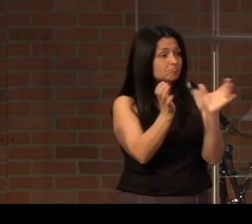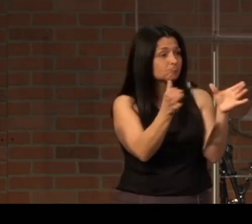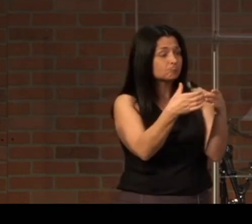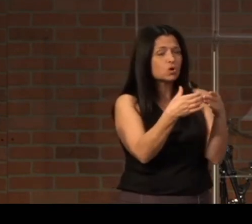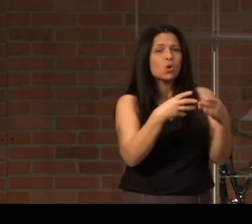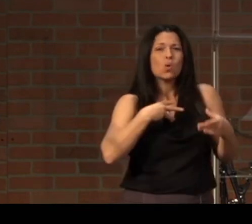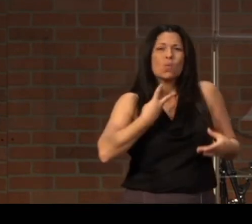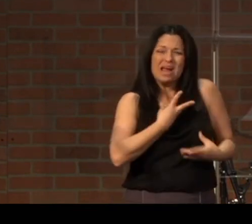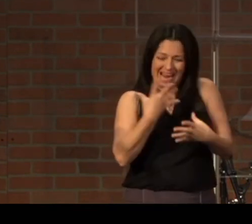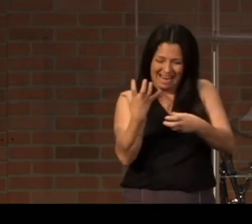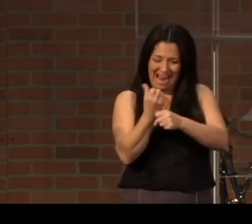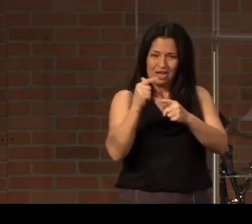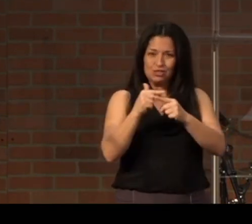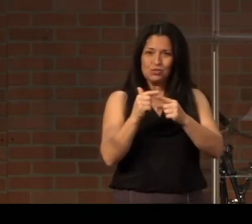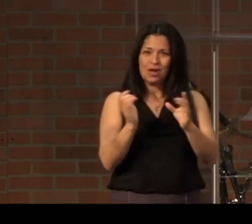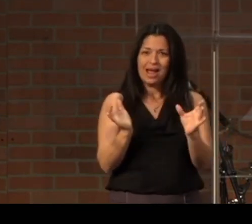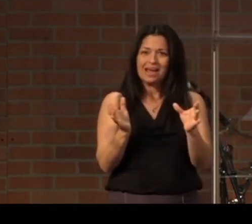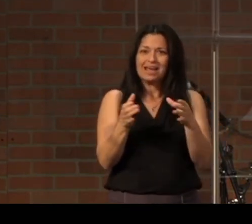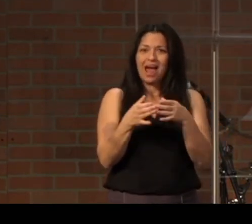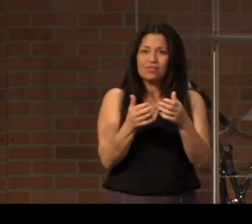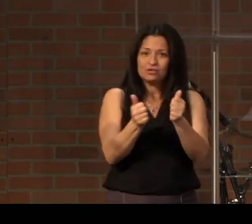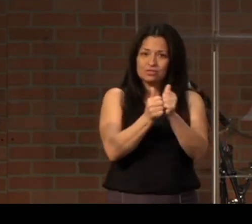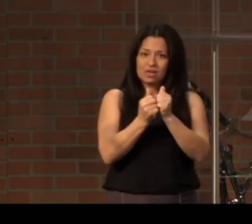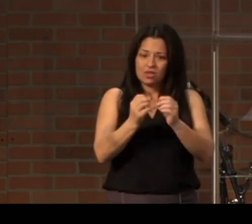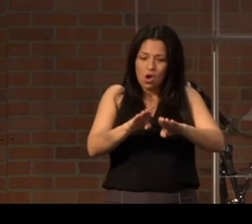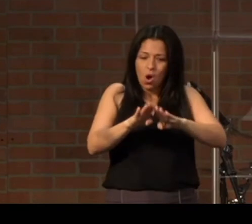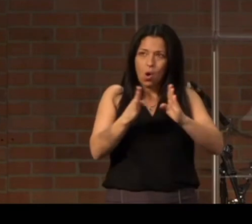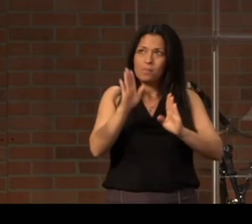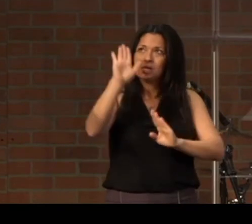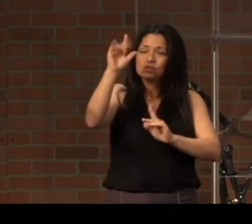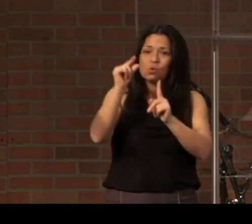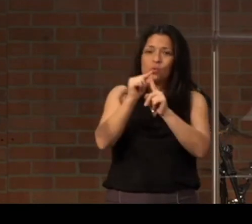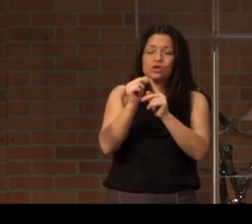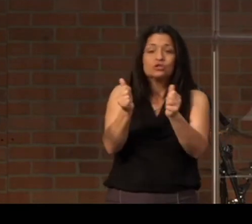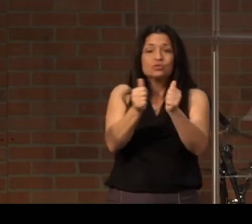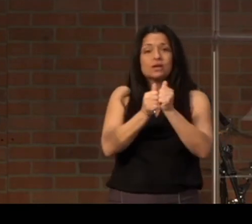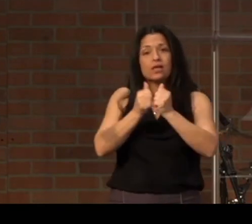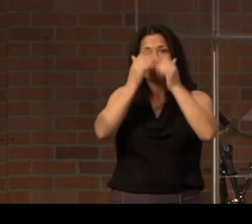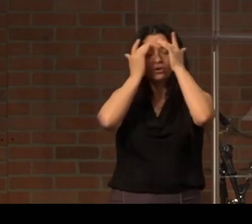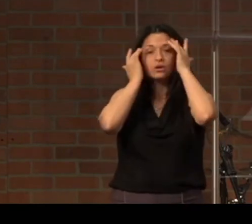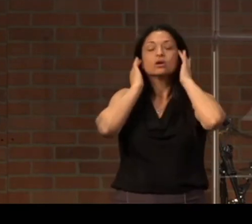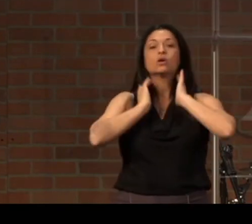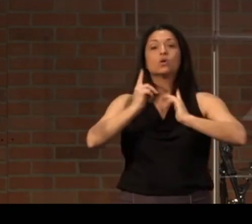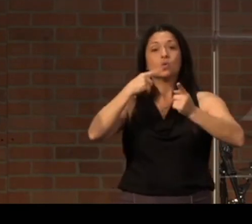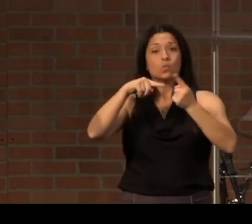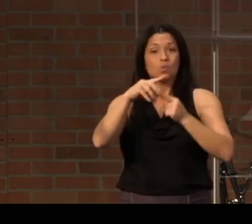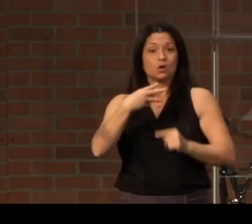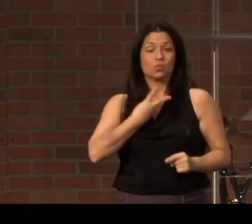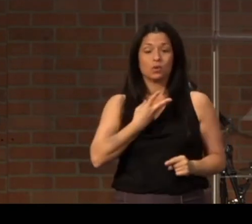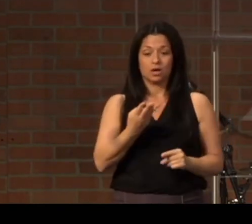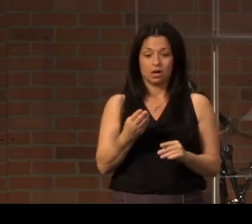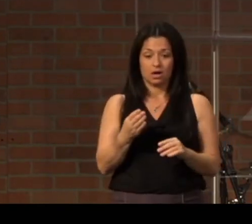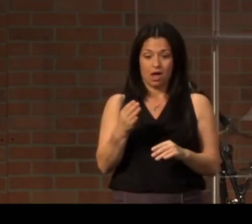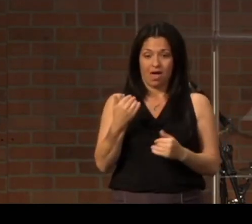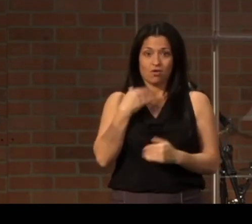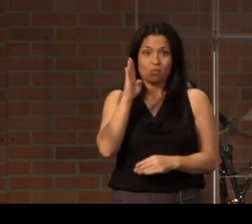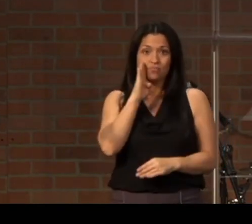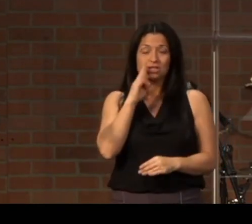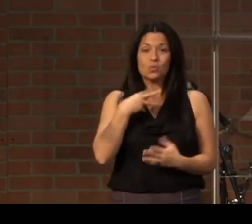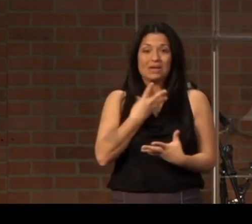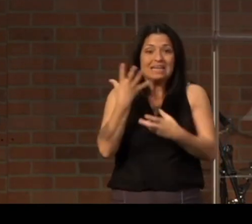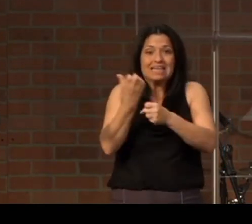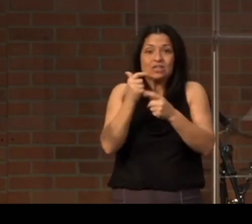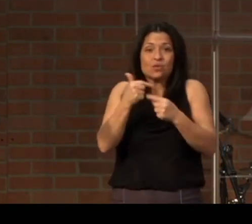we get to gather and open his word together. When you hear Jesus at the breakfast table in the morning, we get to have breakfast with Jesus. When